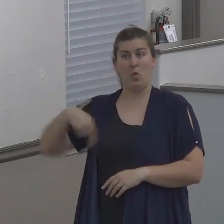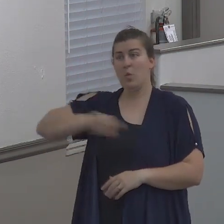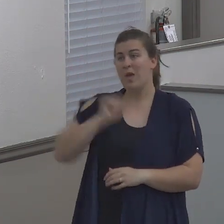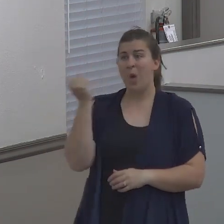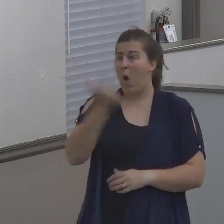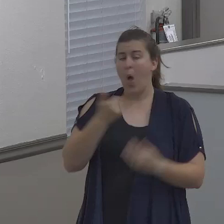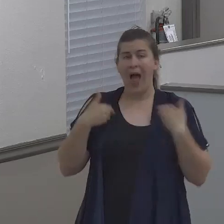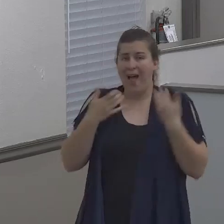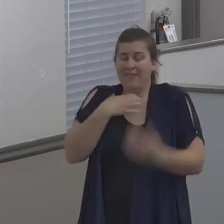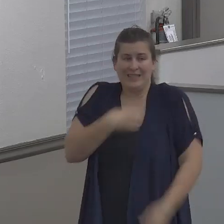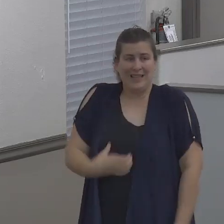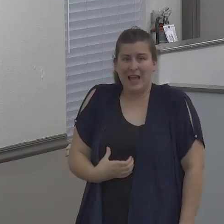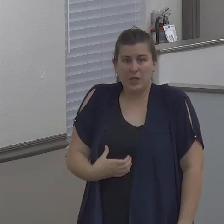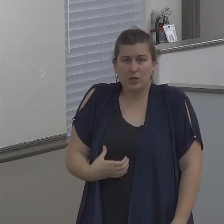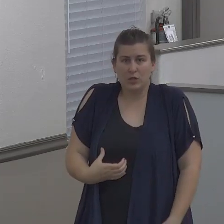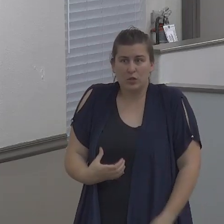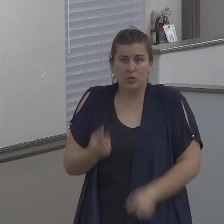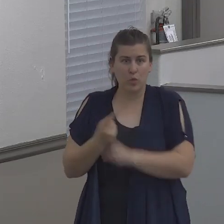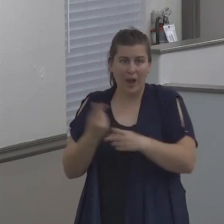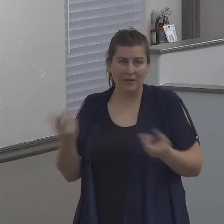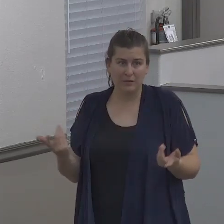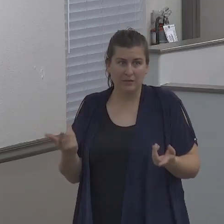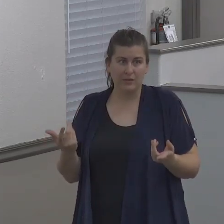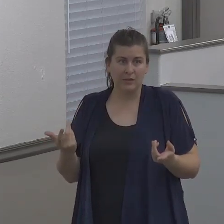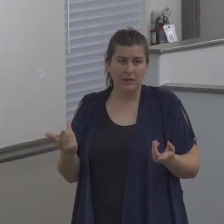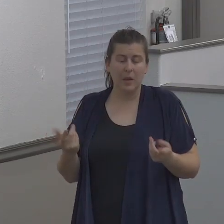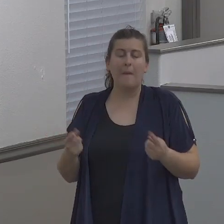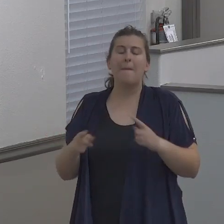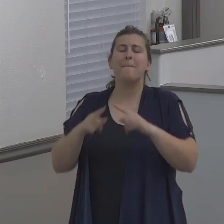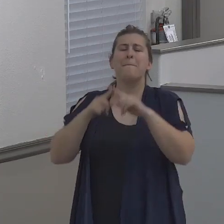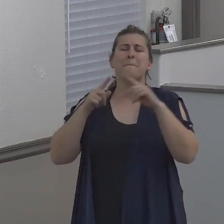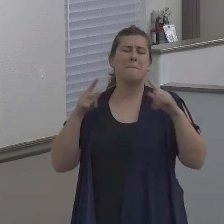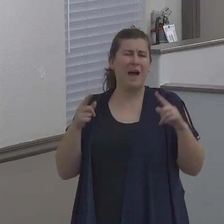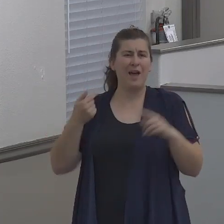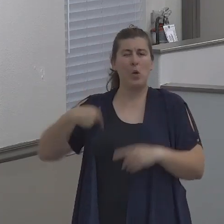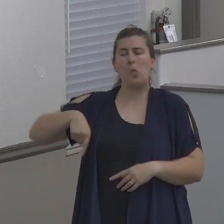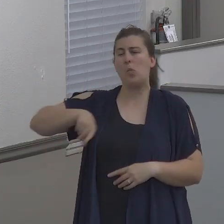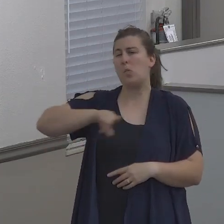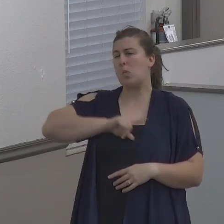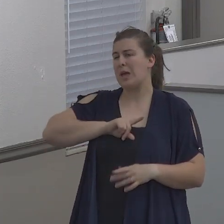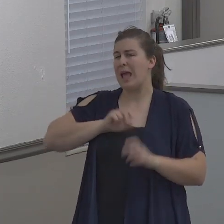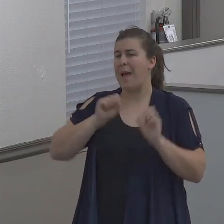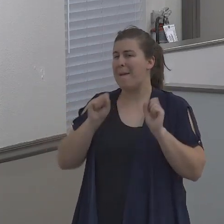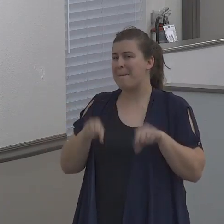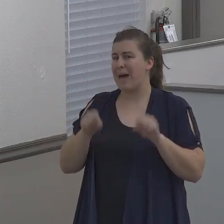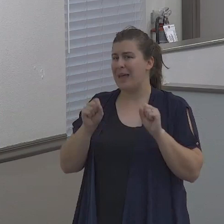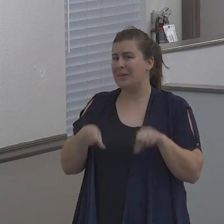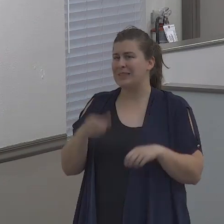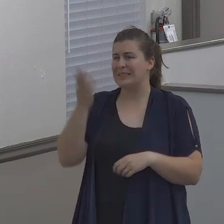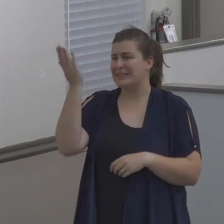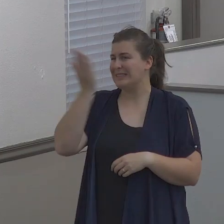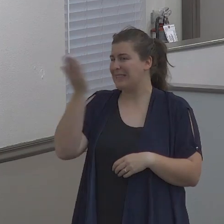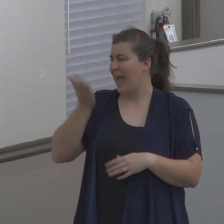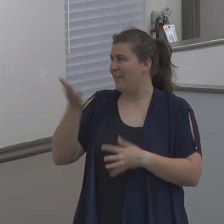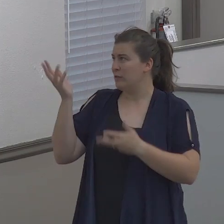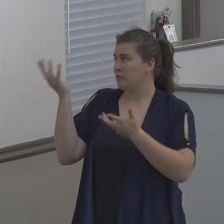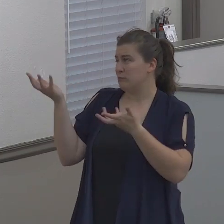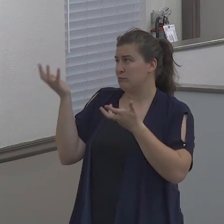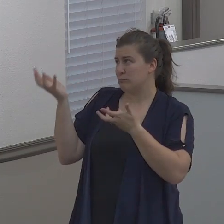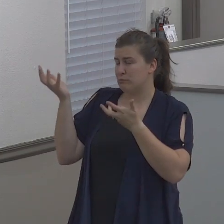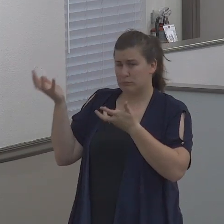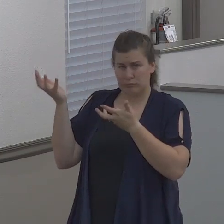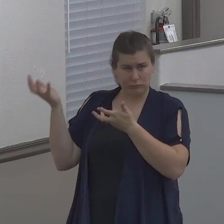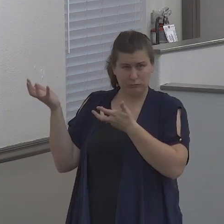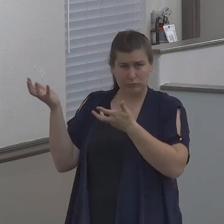You have a will, I have a will. We have those things that we desire. But you know, we probably in all